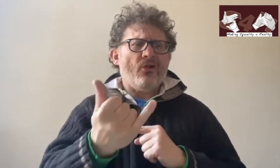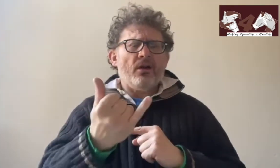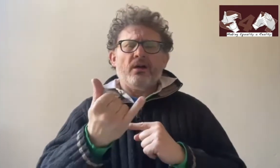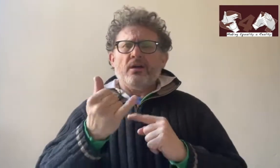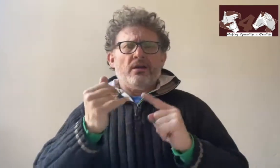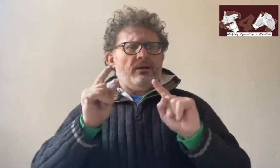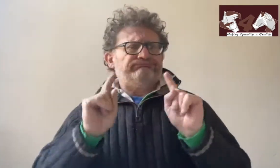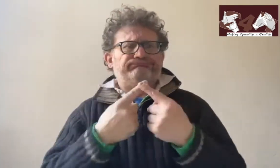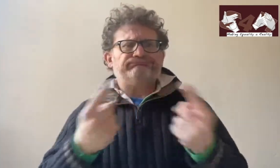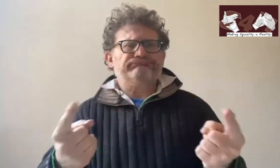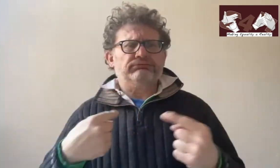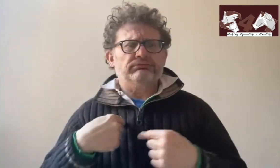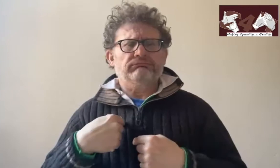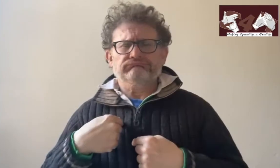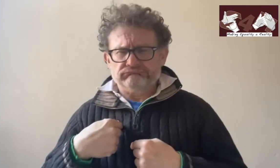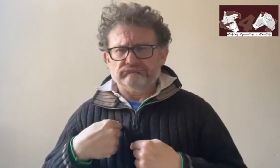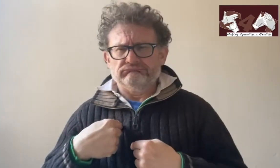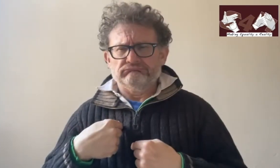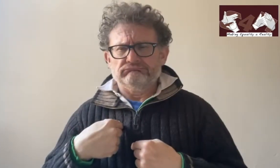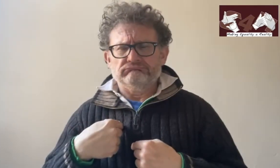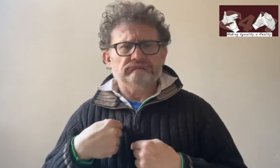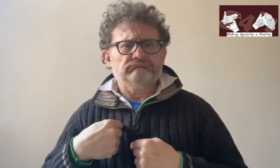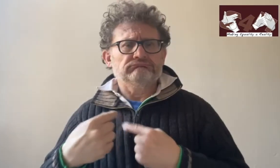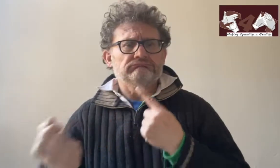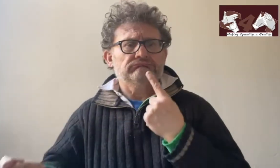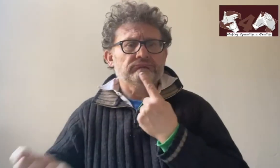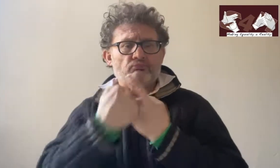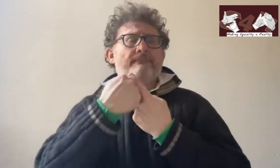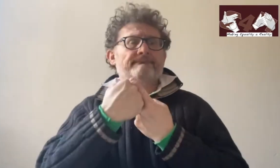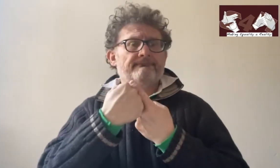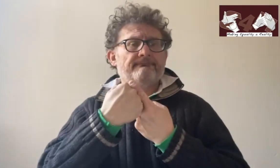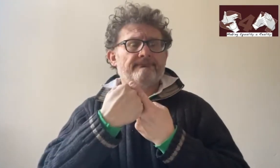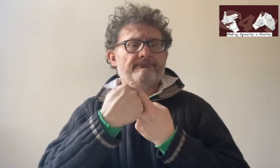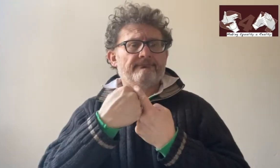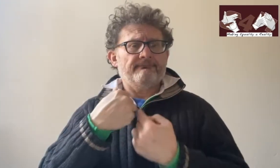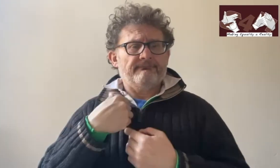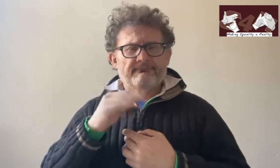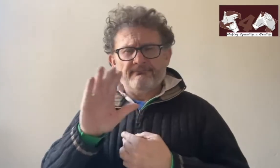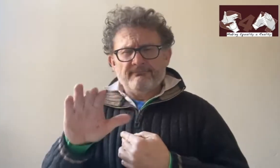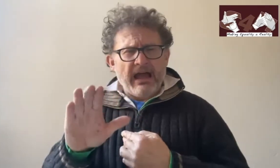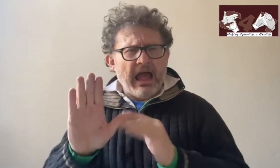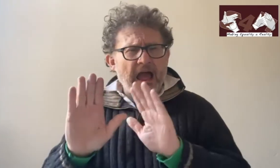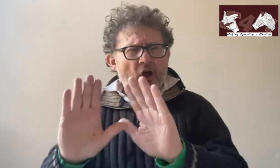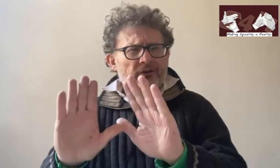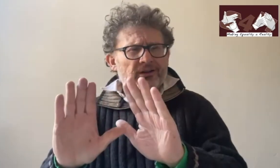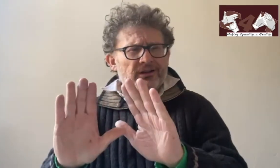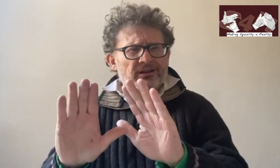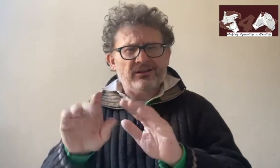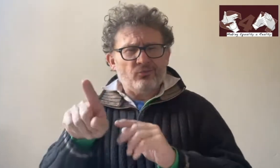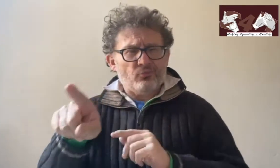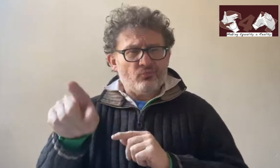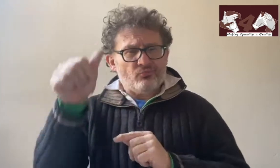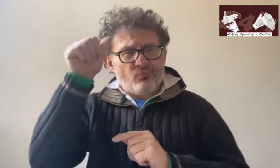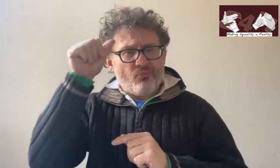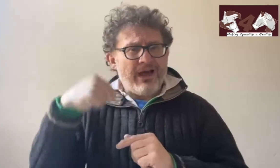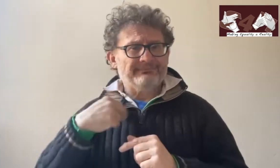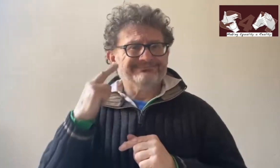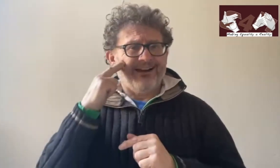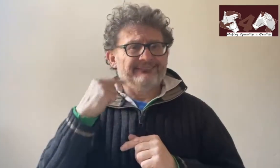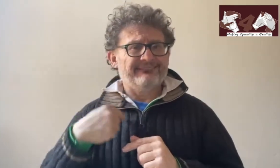by phone. We've tried a number of times. I said, sorry. I mean, I was completely taken aback. I said, you do